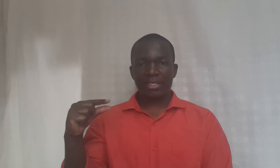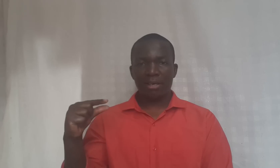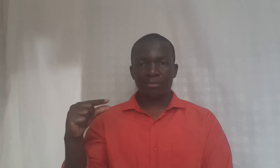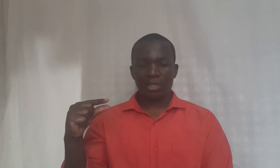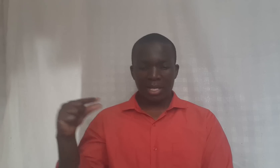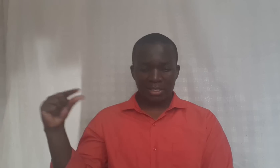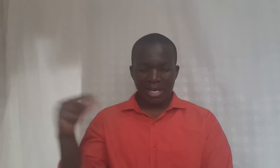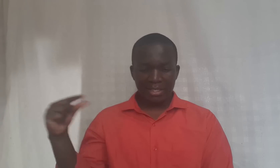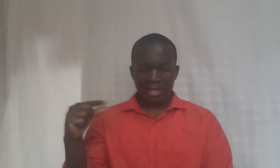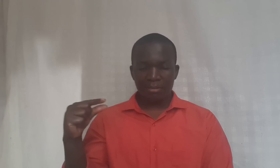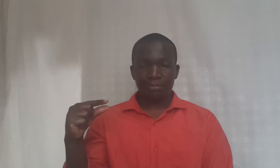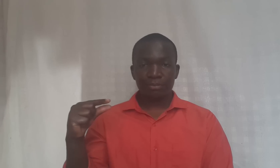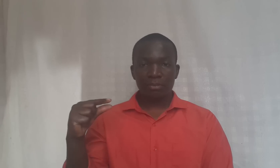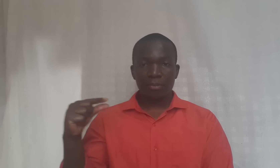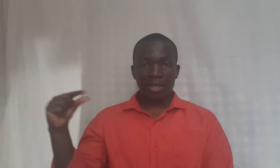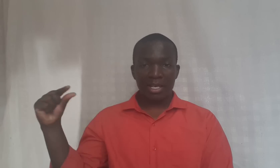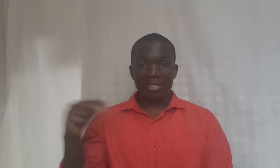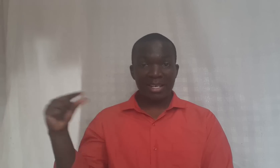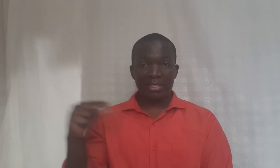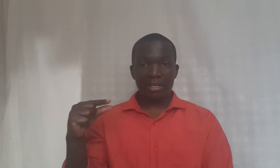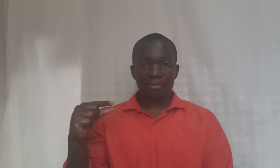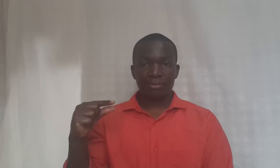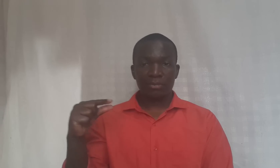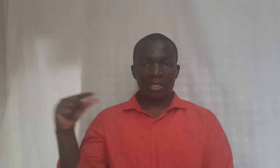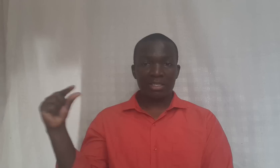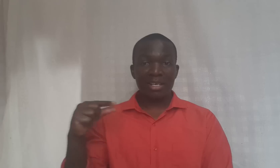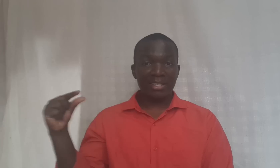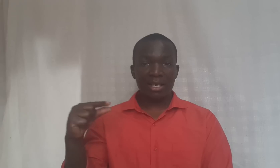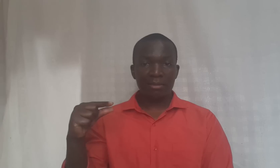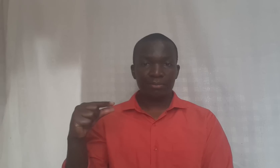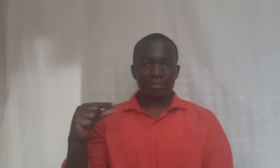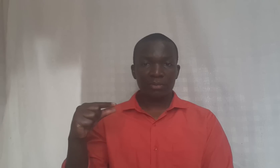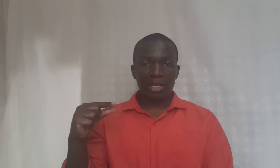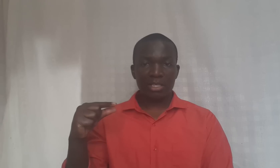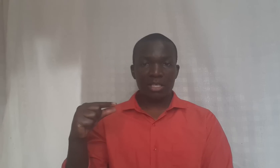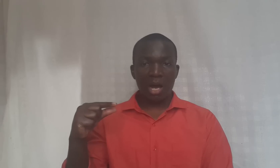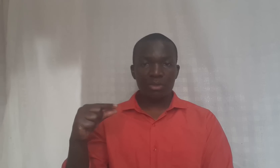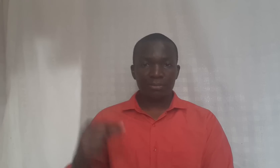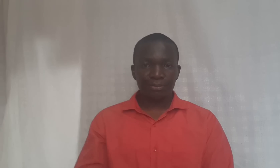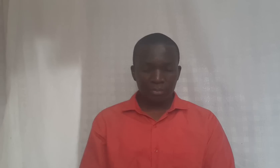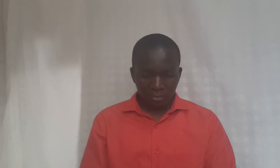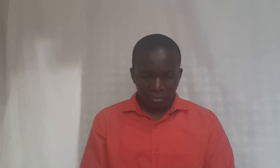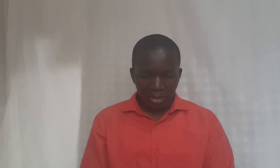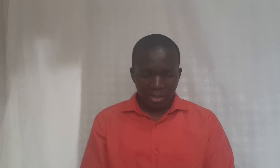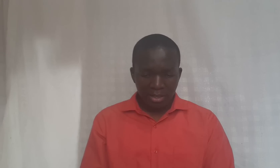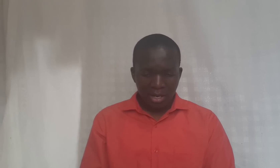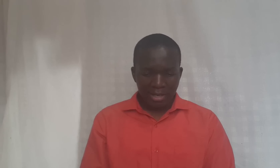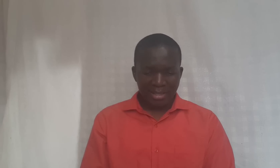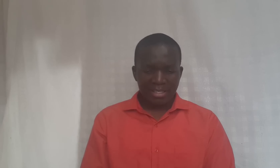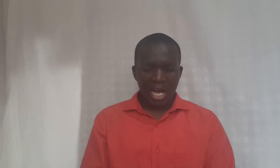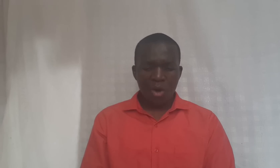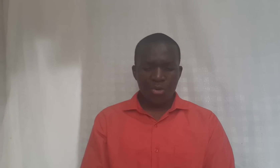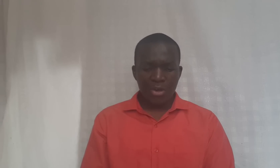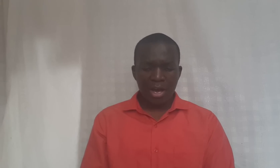Garissa, that's Garissa. That's Garissa. This is Garissa as a town. Another town here